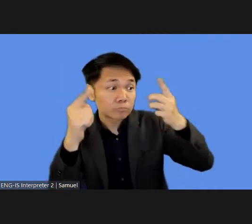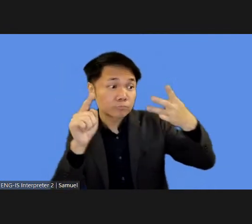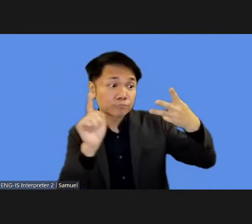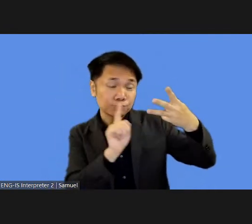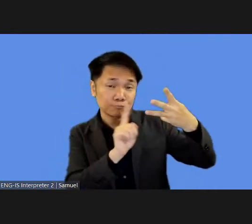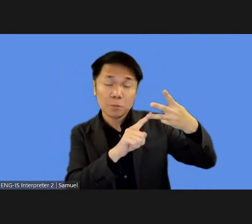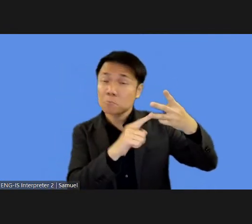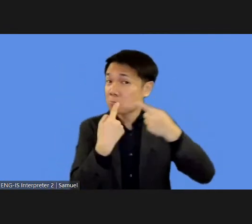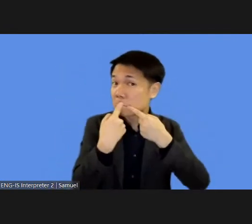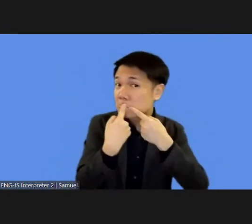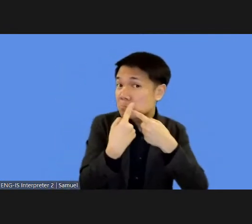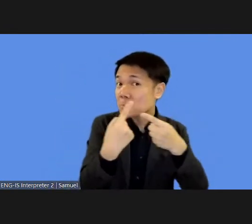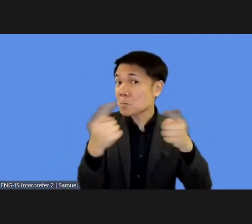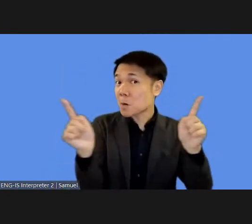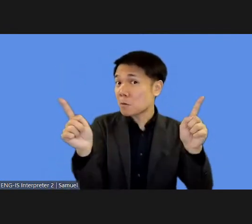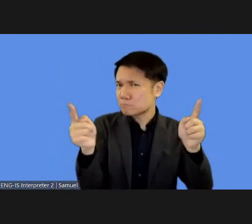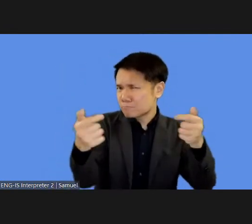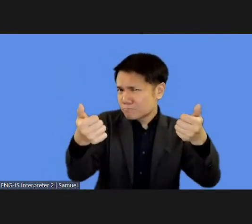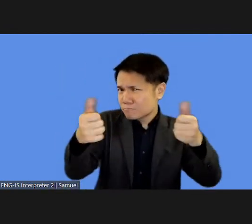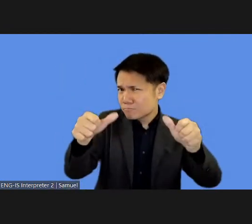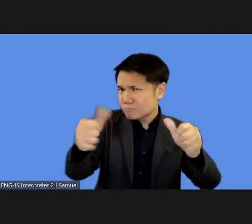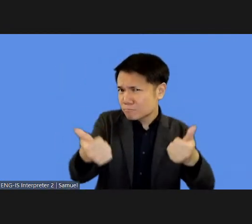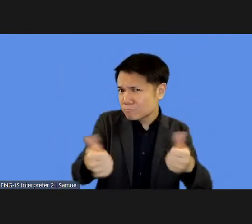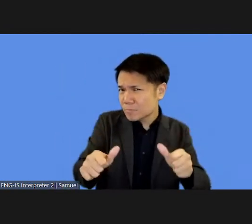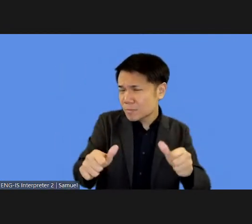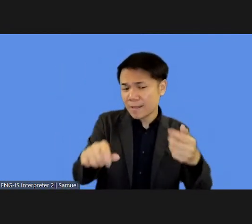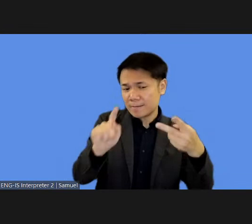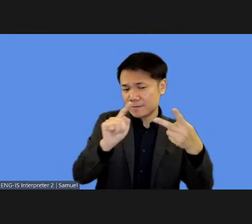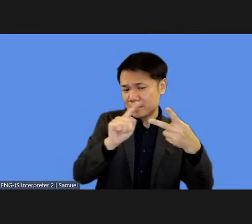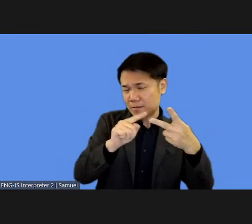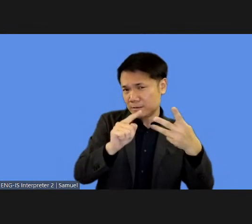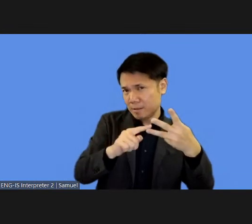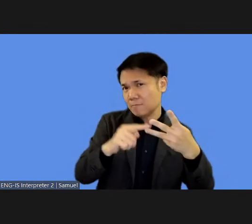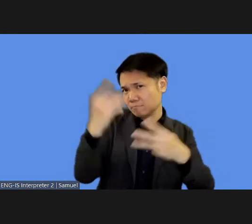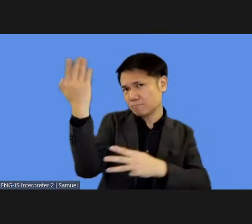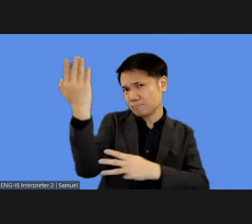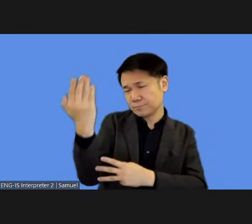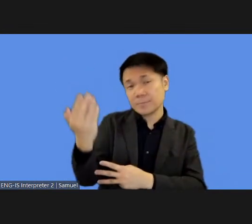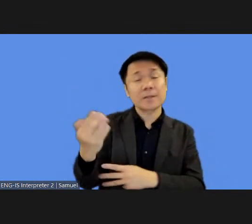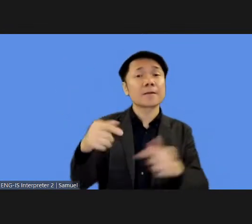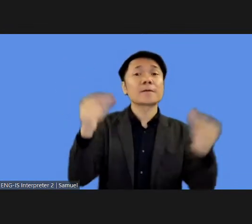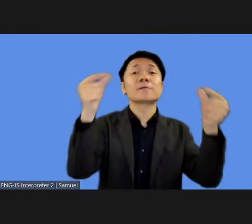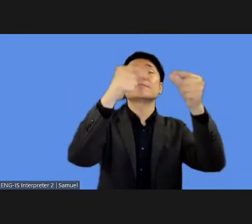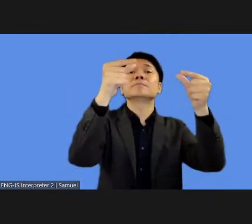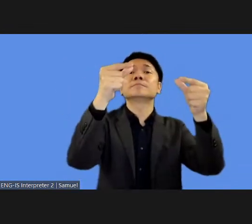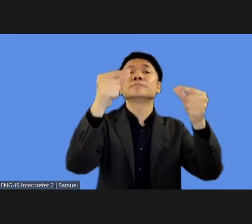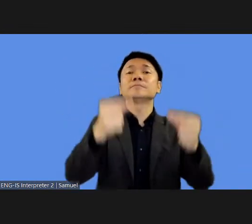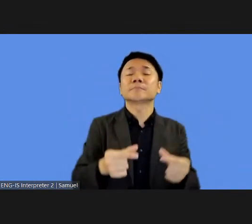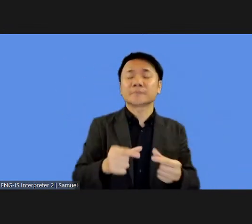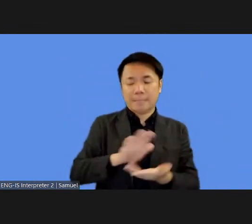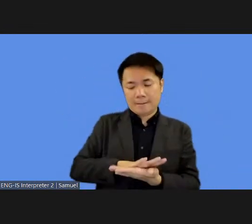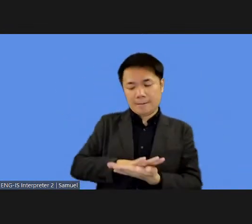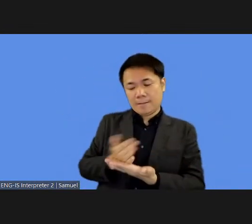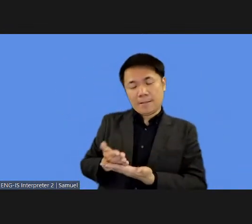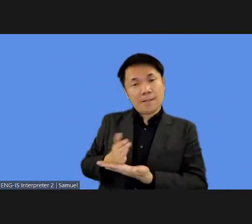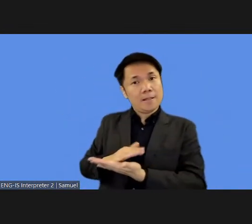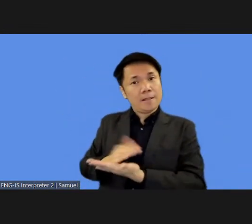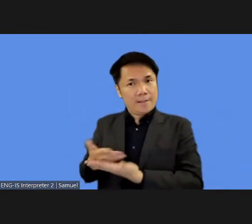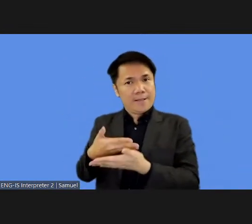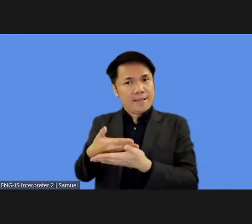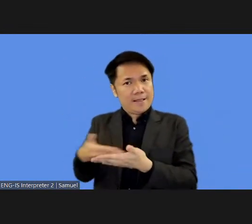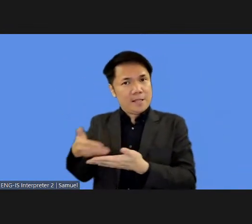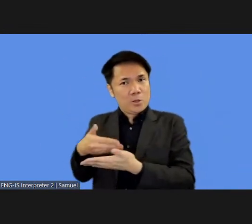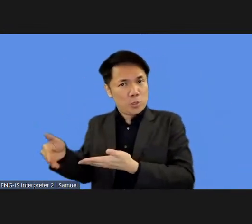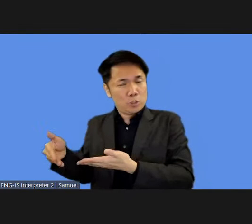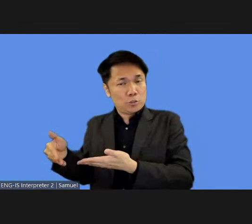and the key messages. These documents are being translated and will be available on the